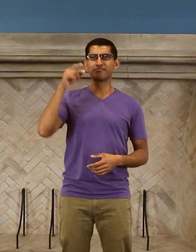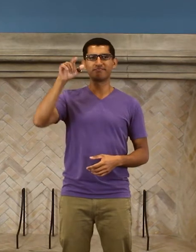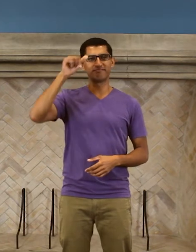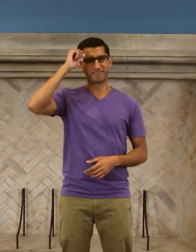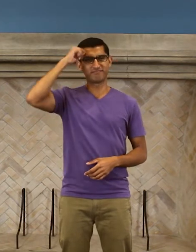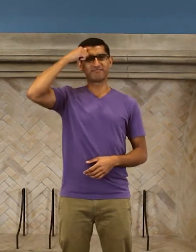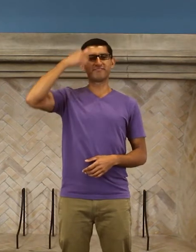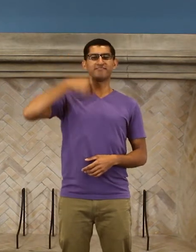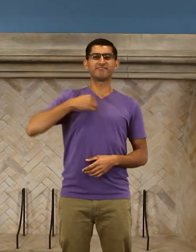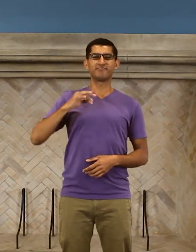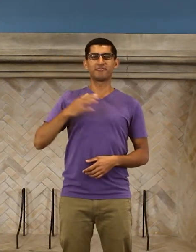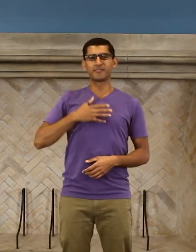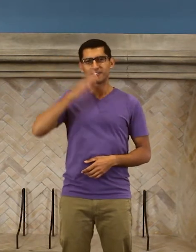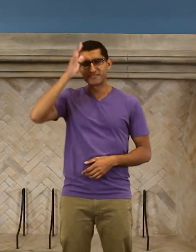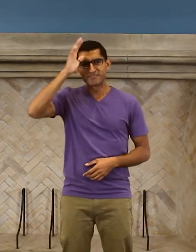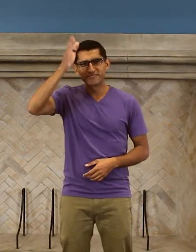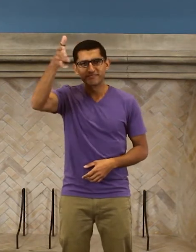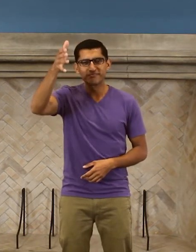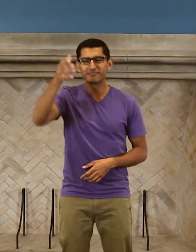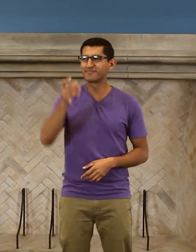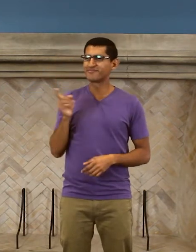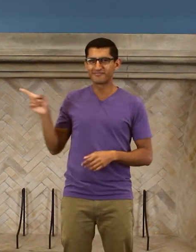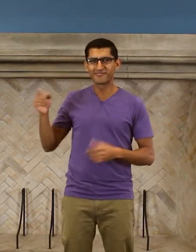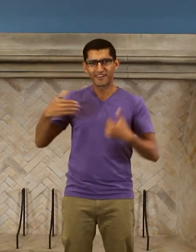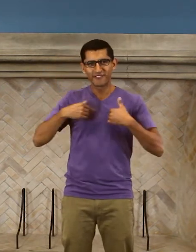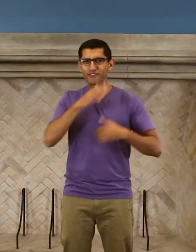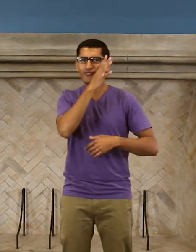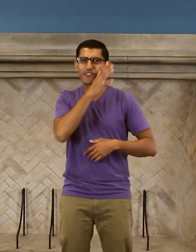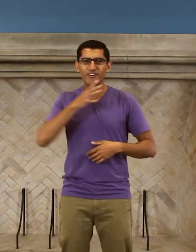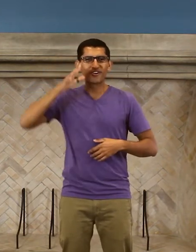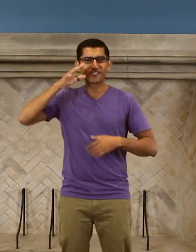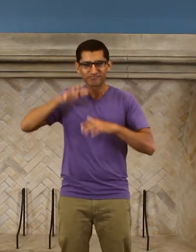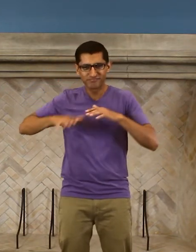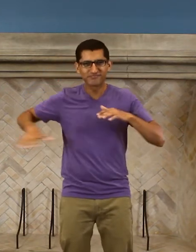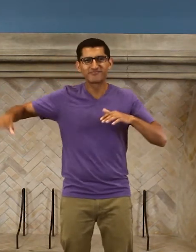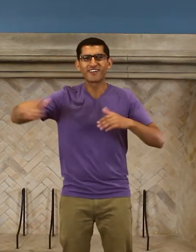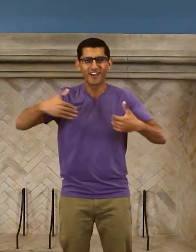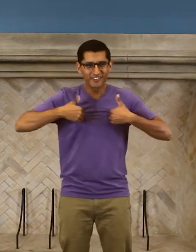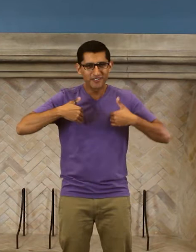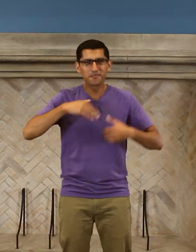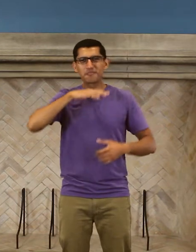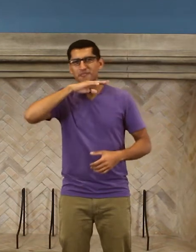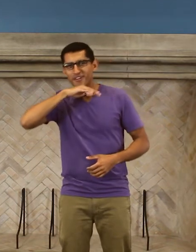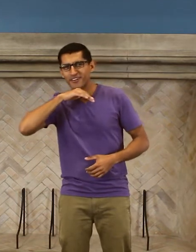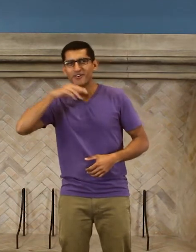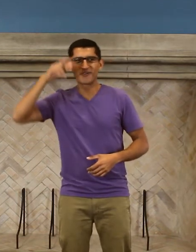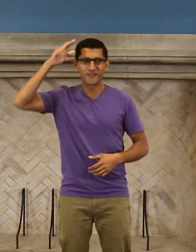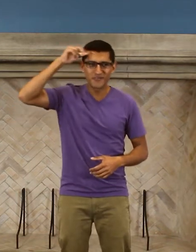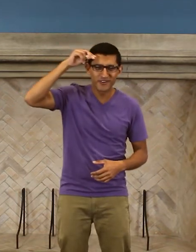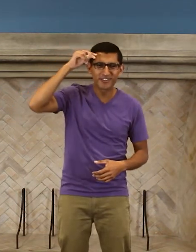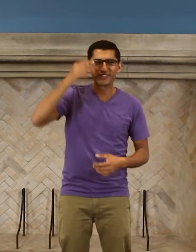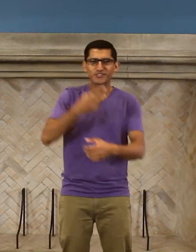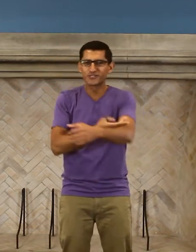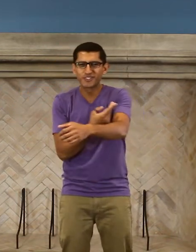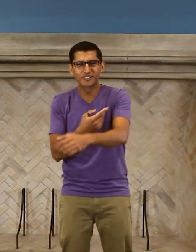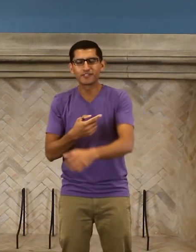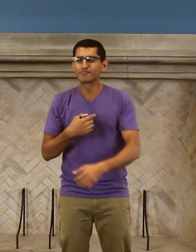them because they reminded me of my grandfather. He had a farm. He had pigs, horses,